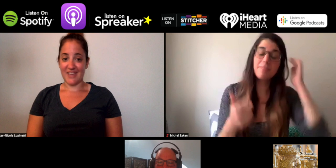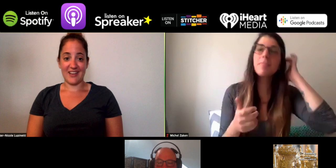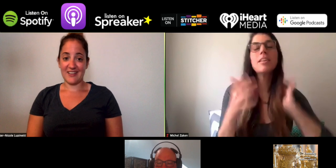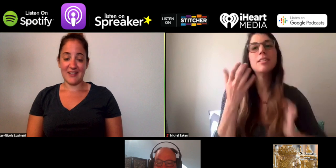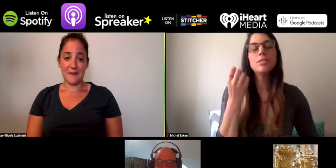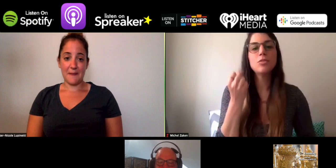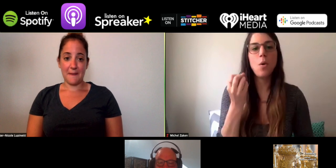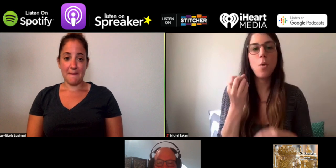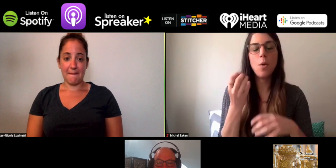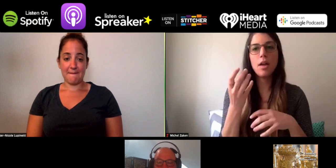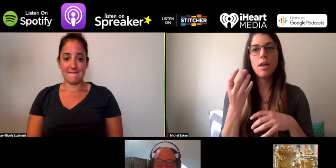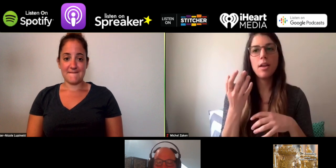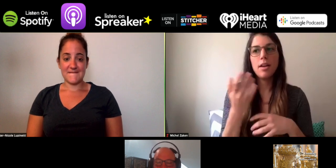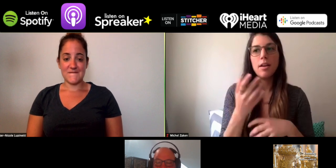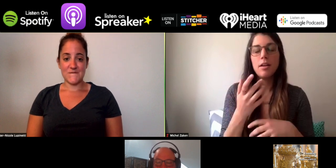Mm-hmm.